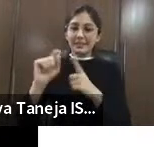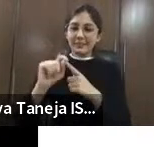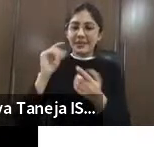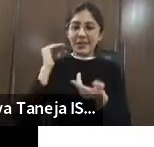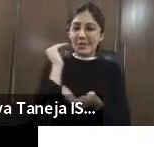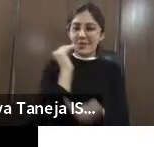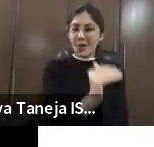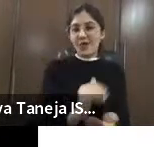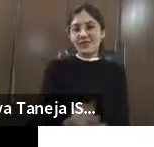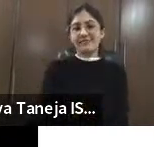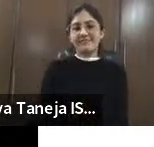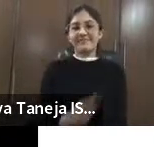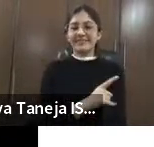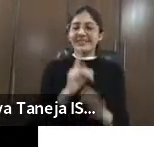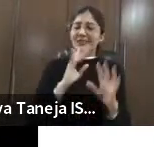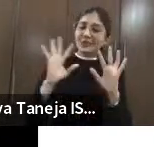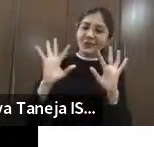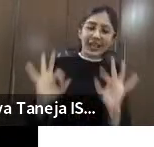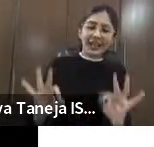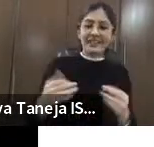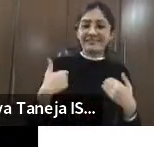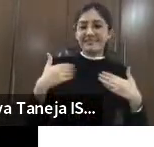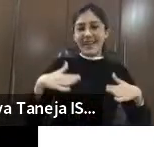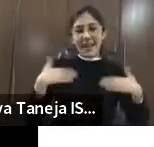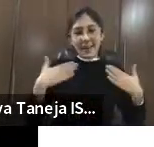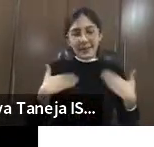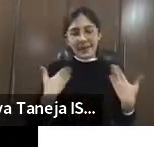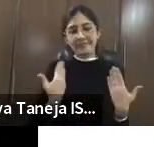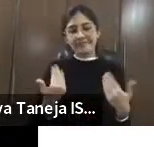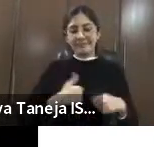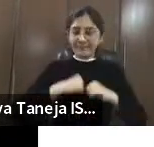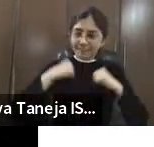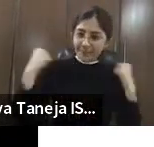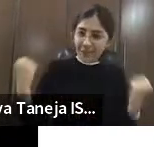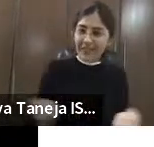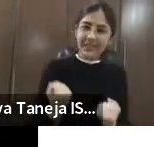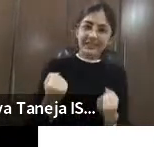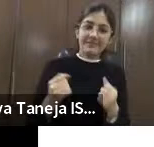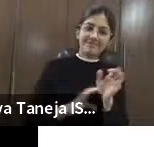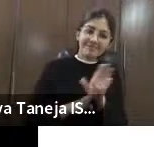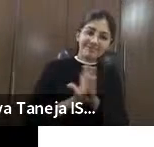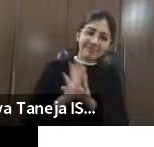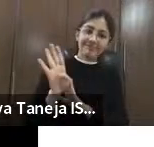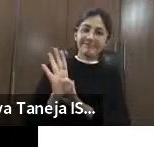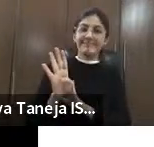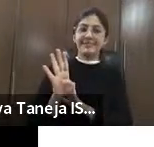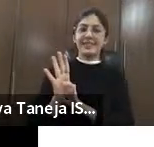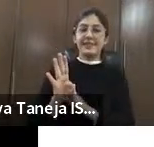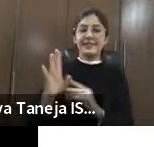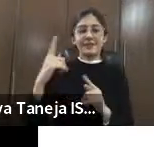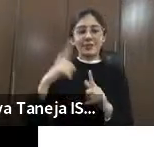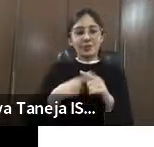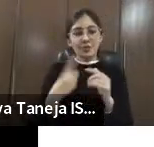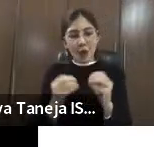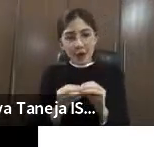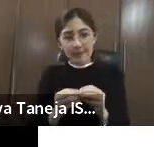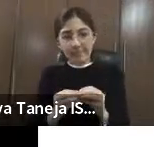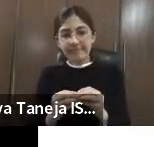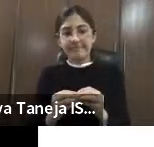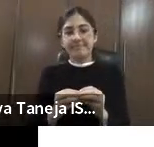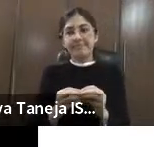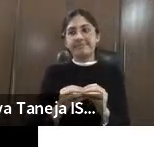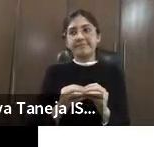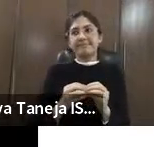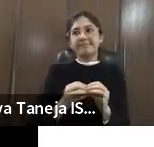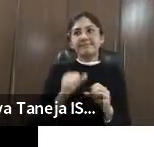will really encourage me to keep on working for the employment of disabled